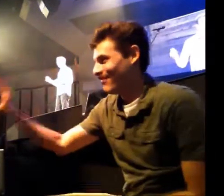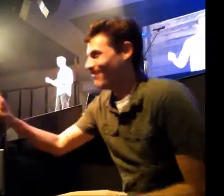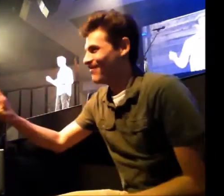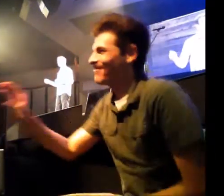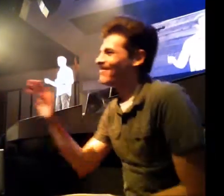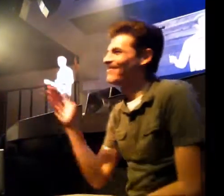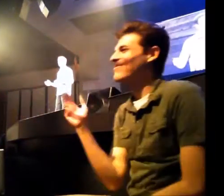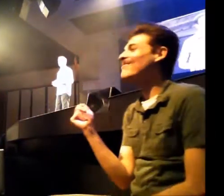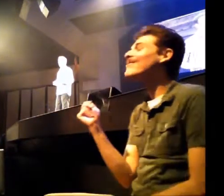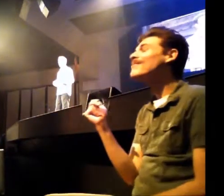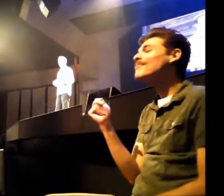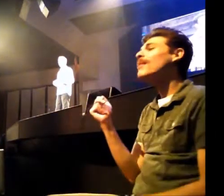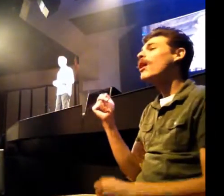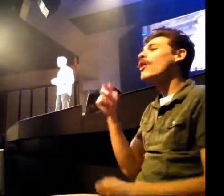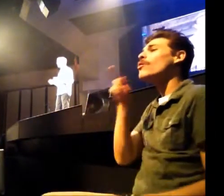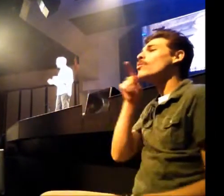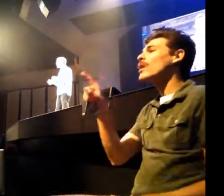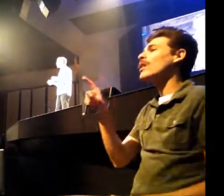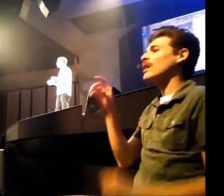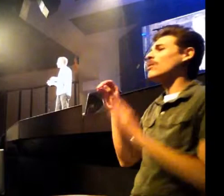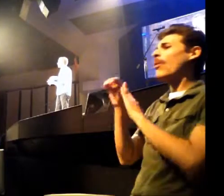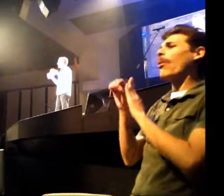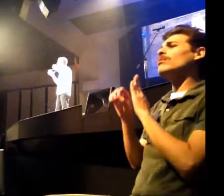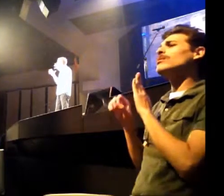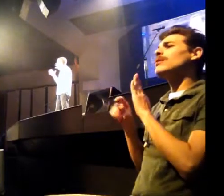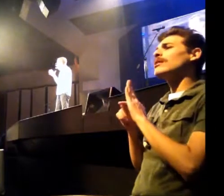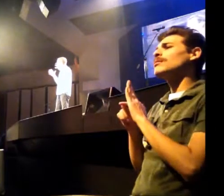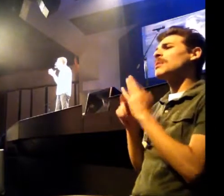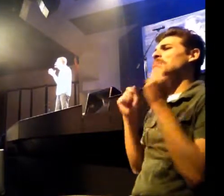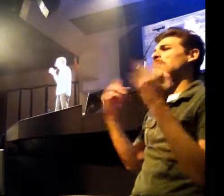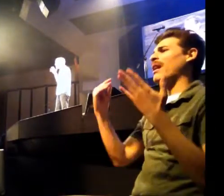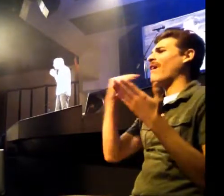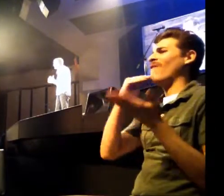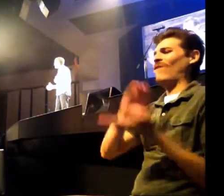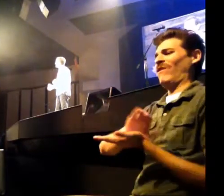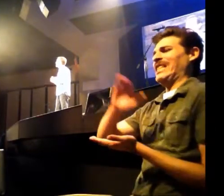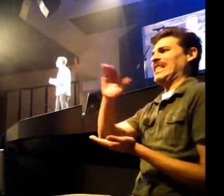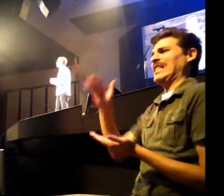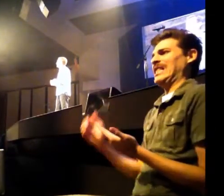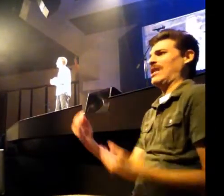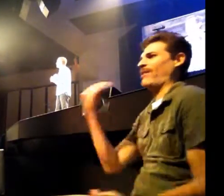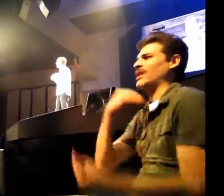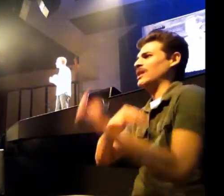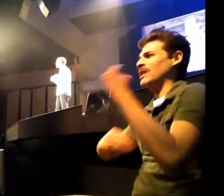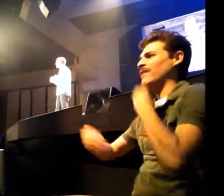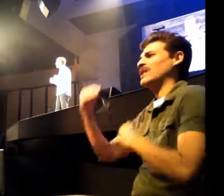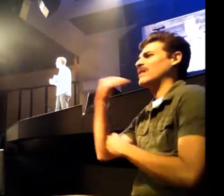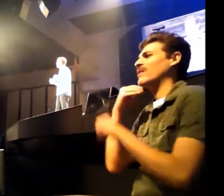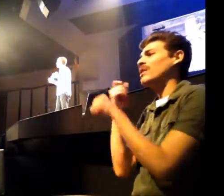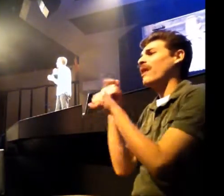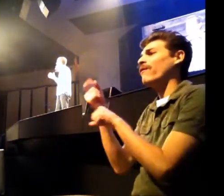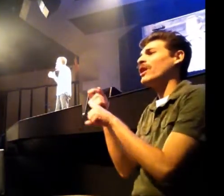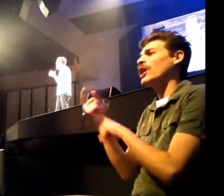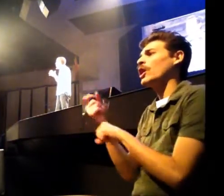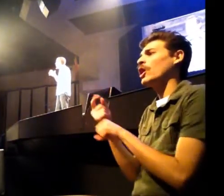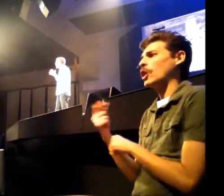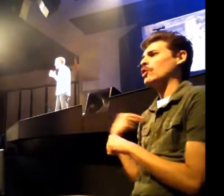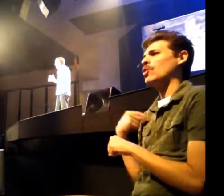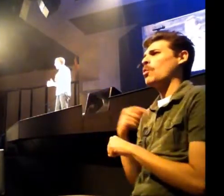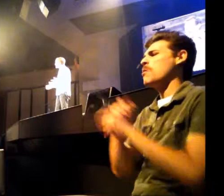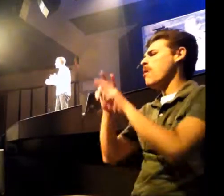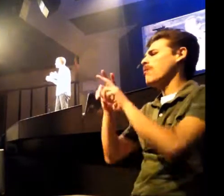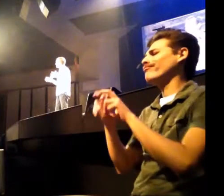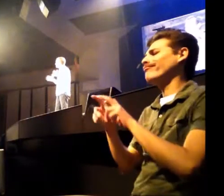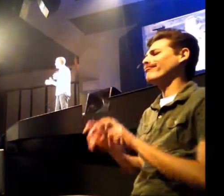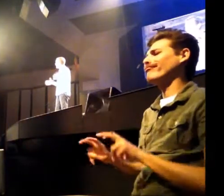in the Old Testament. And these feasts were practiced every single year. And the reason they did this was because